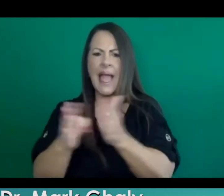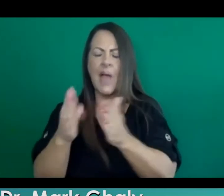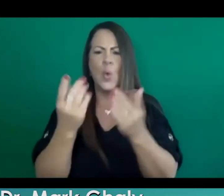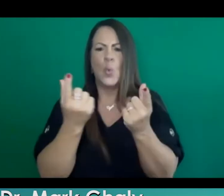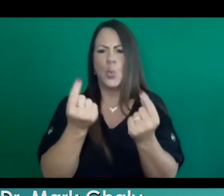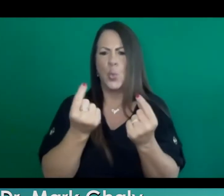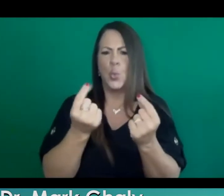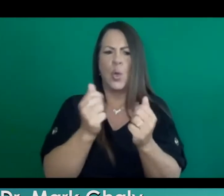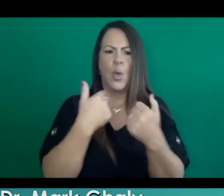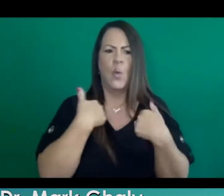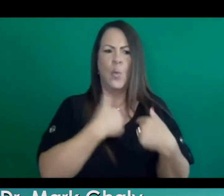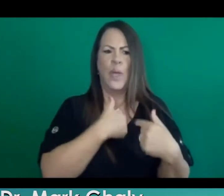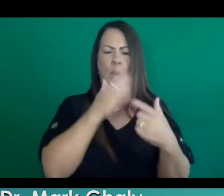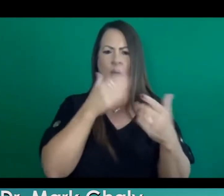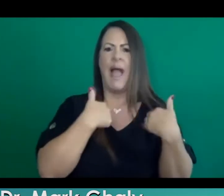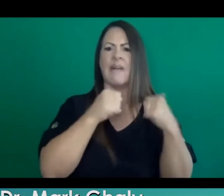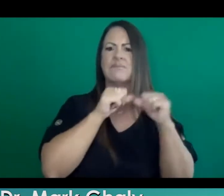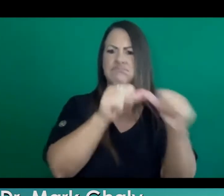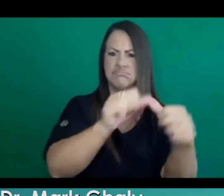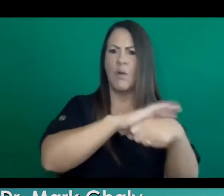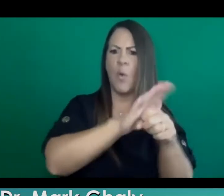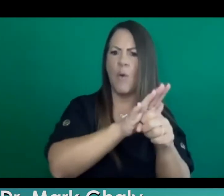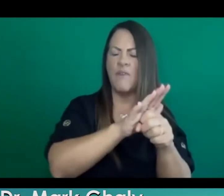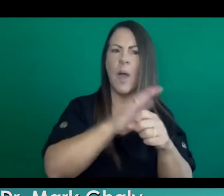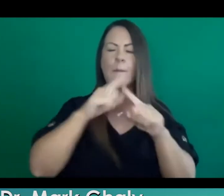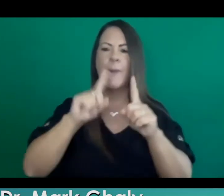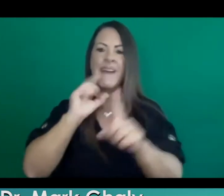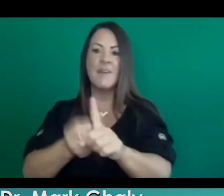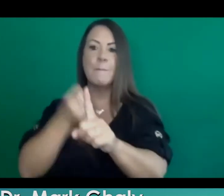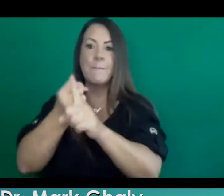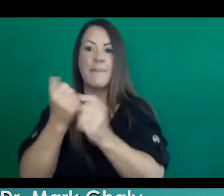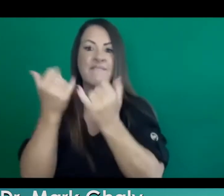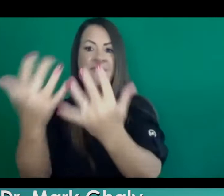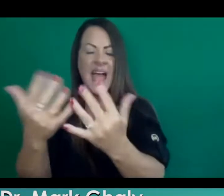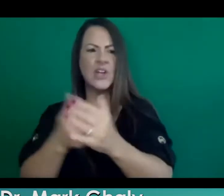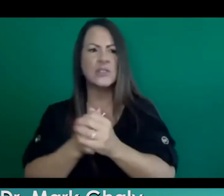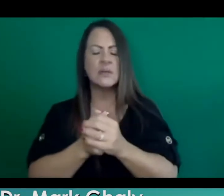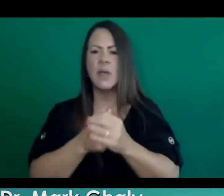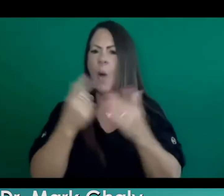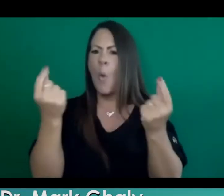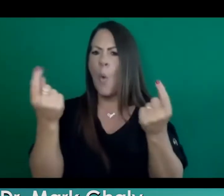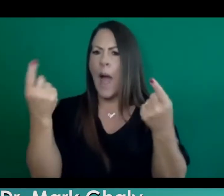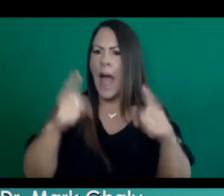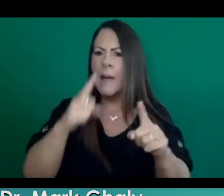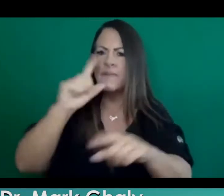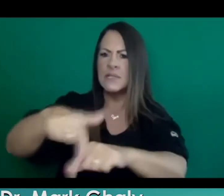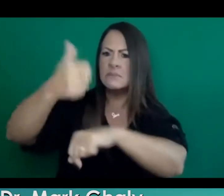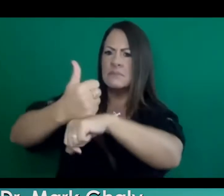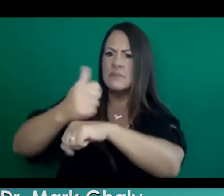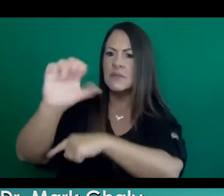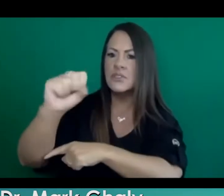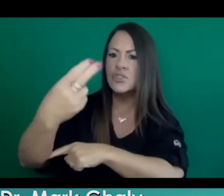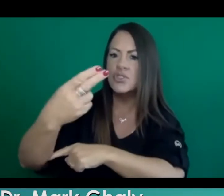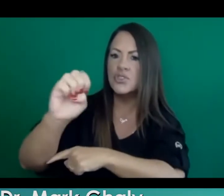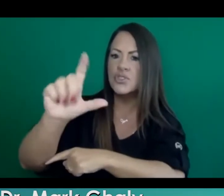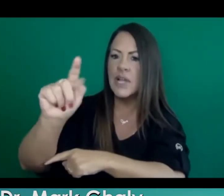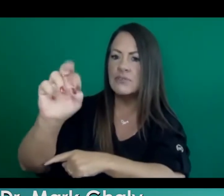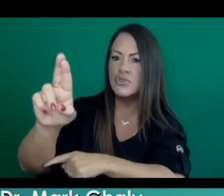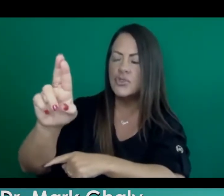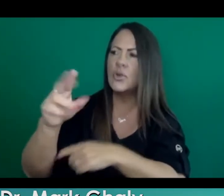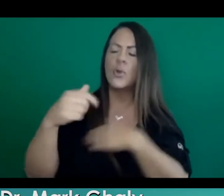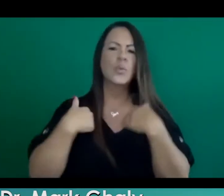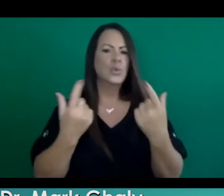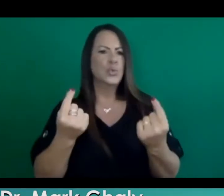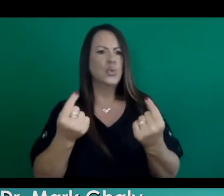in the backdrop. What does it mean to operate a shelter with physical distancing? What does it mean to put an